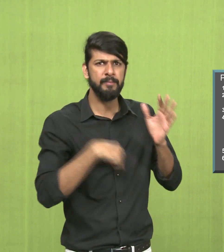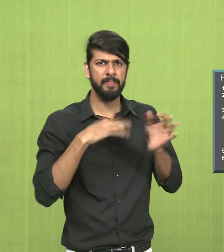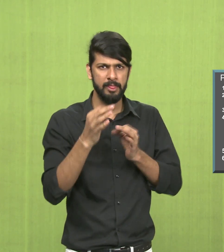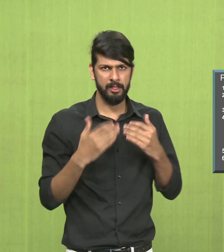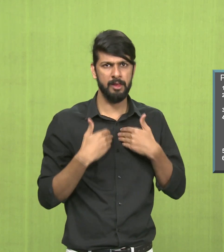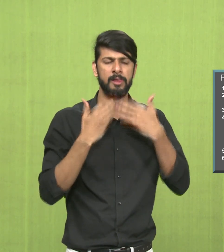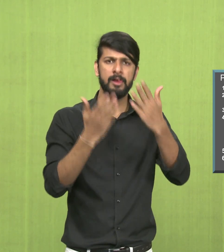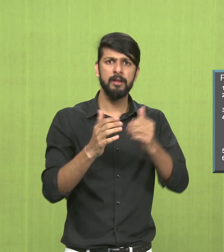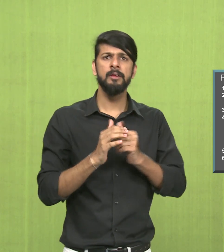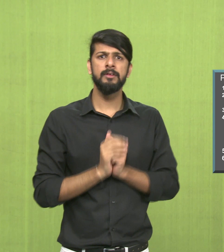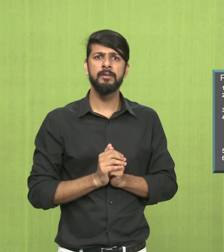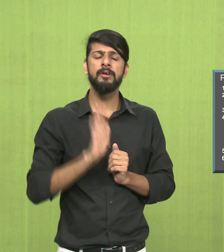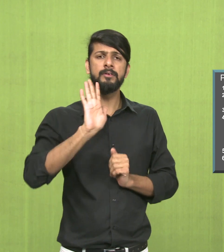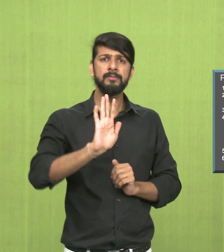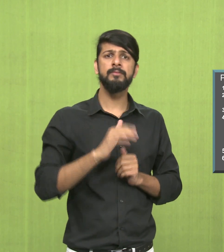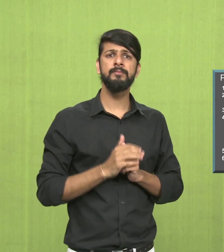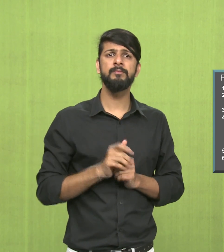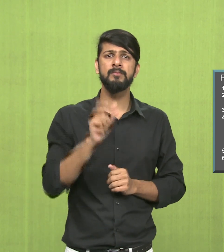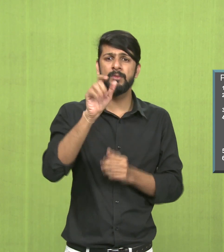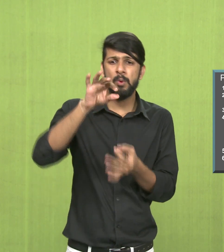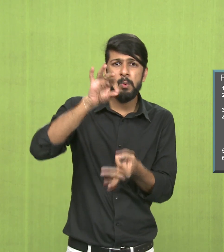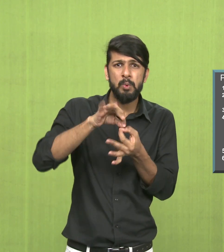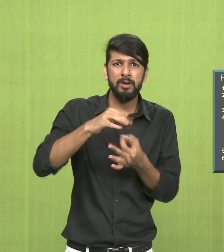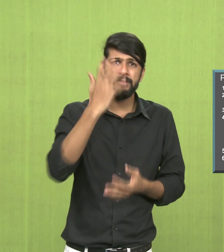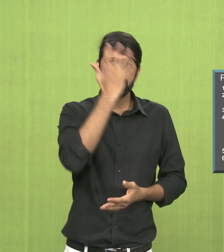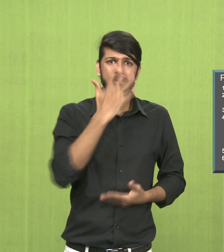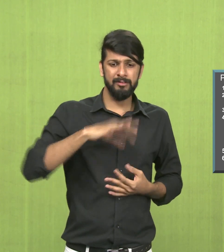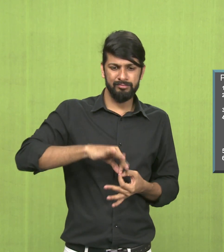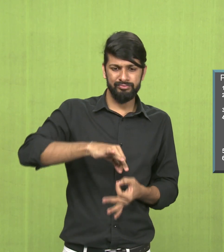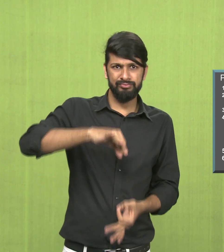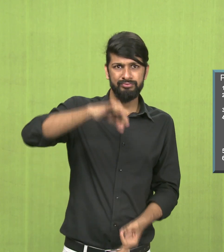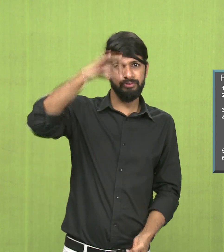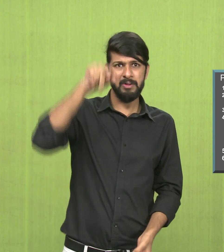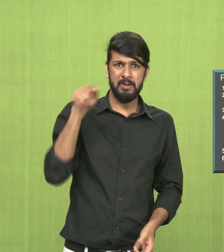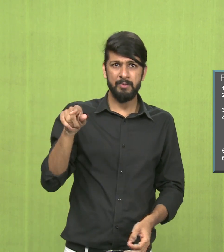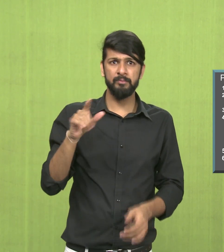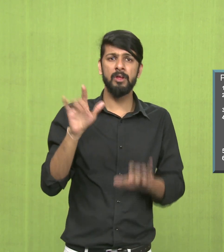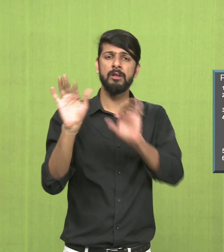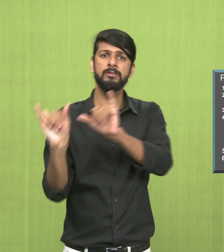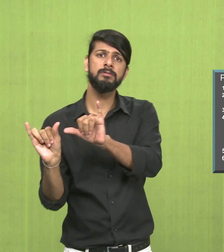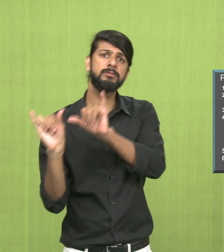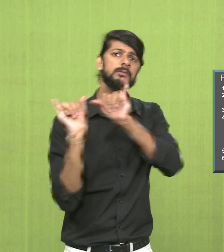The Padma Pani Bodhisattva description. This mural is life